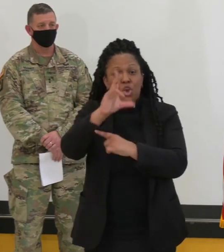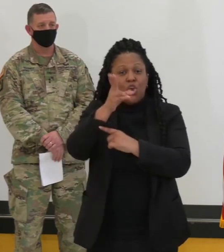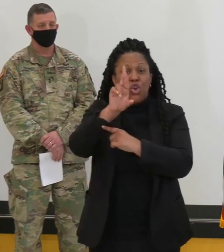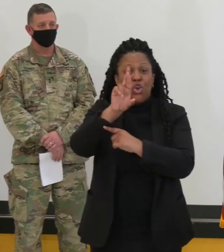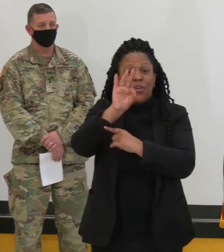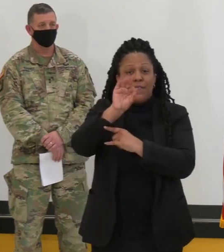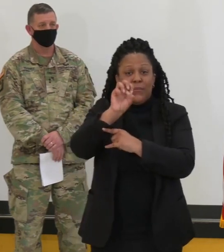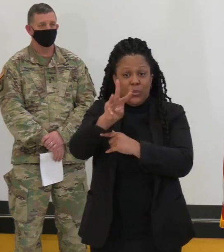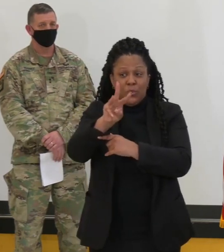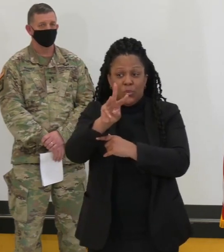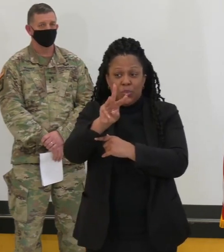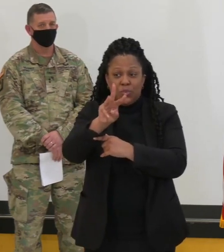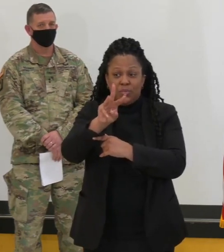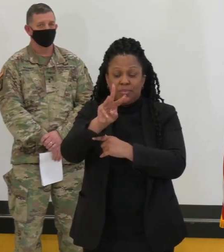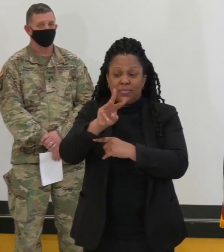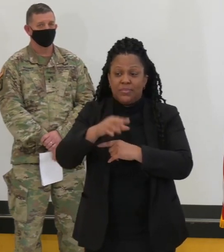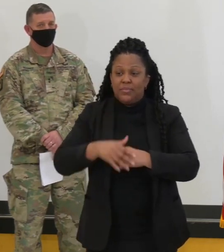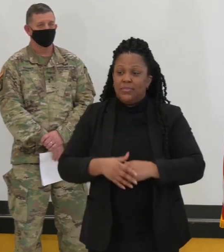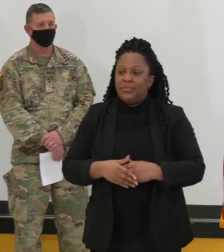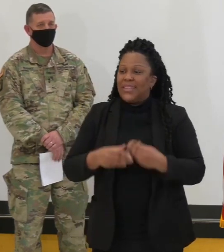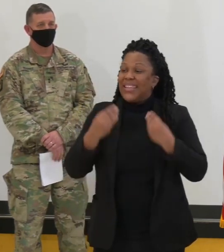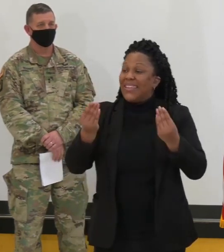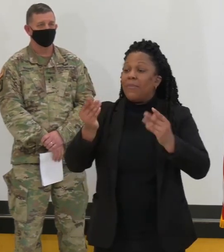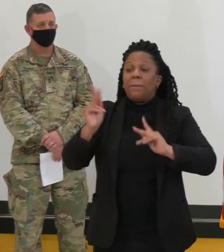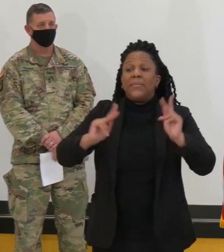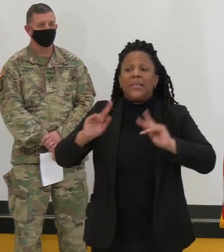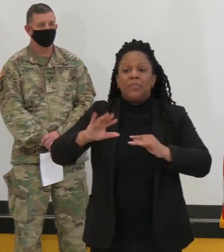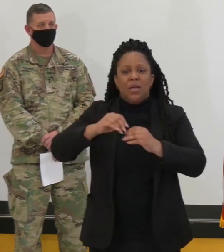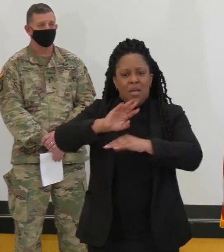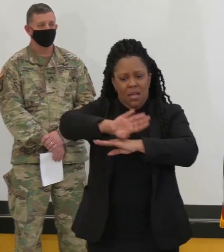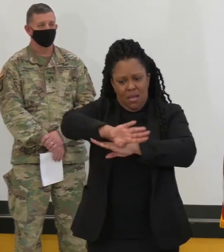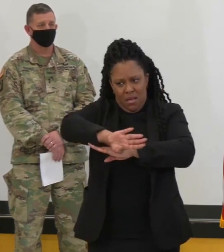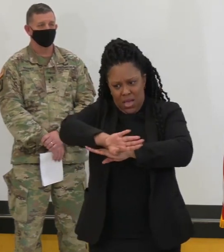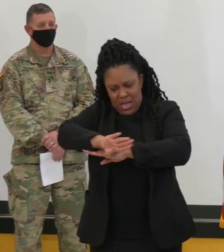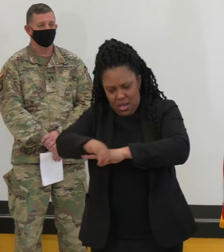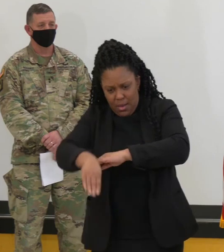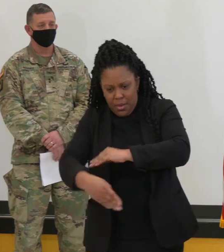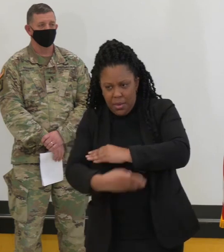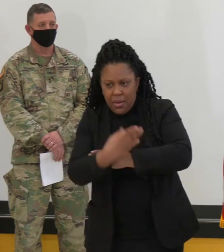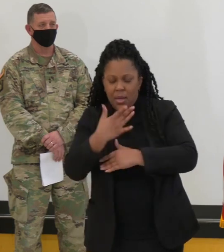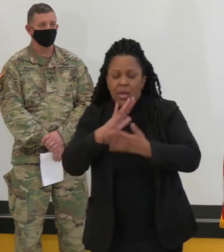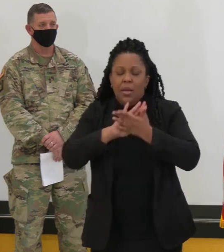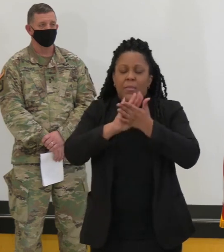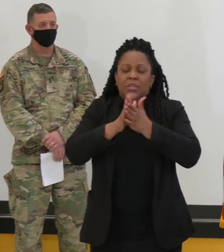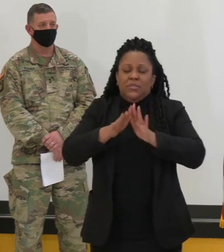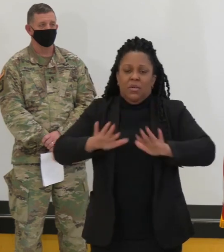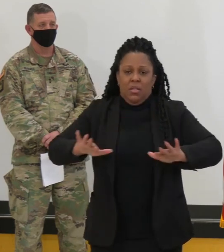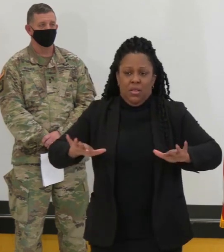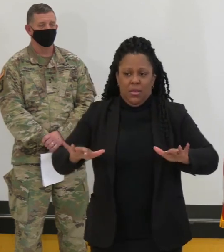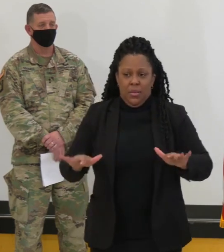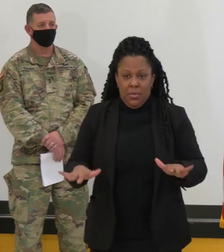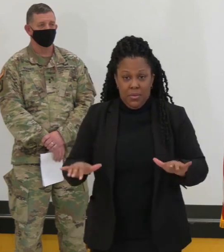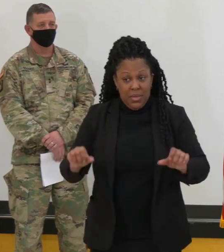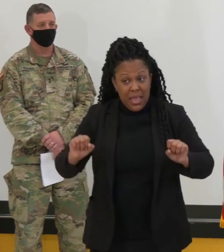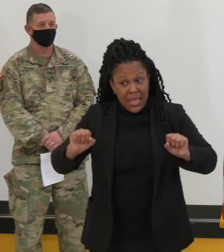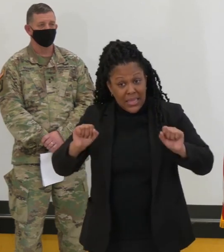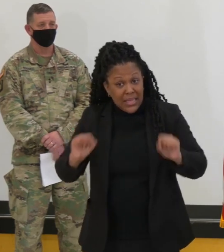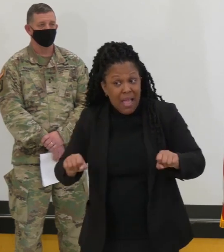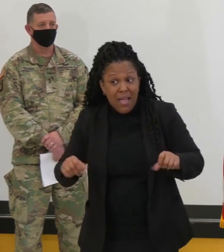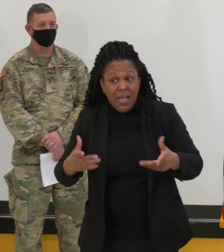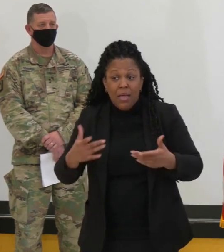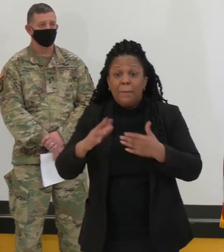to get through today, tonight, peacefully. And if we can do that, it will help set the stage for a